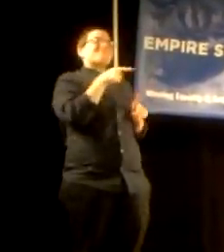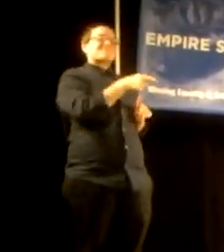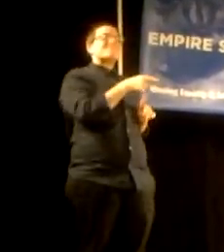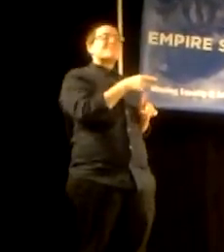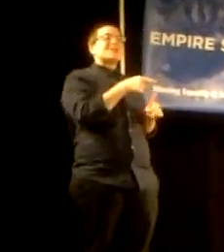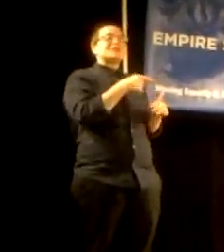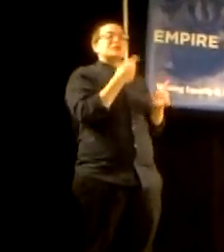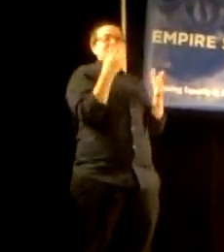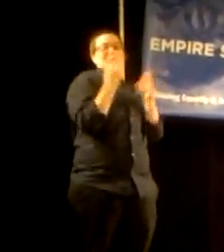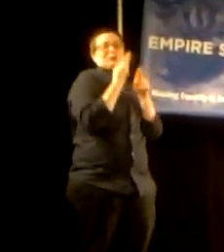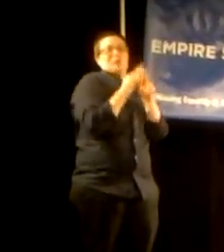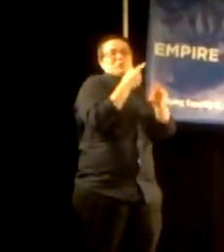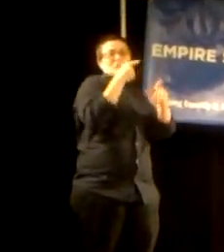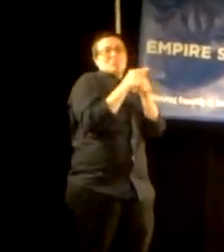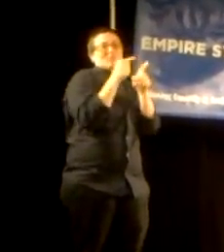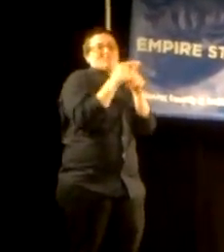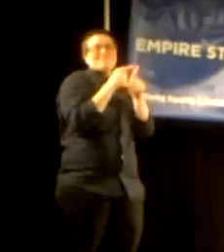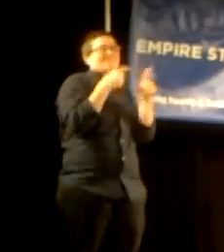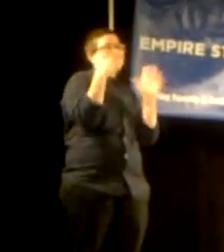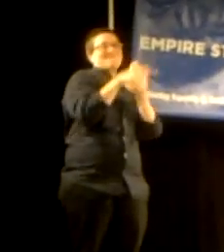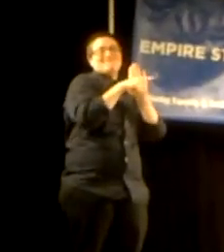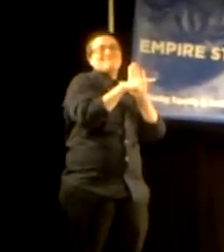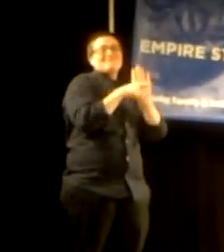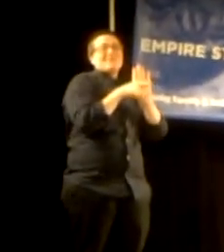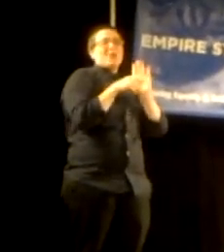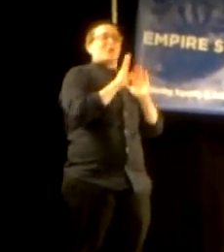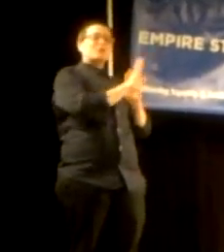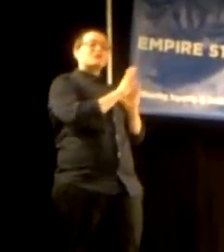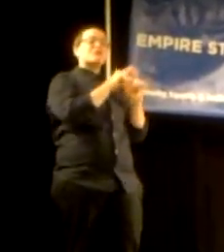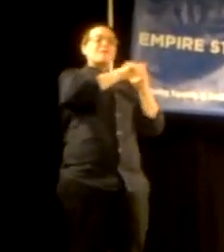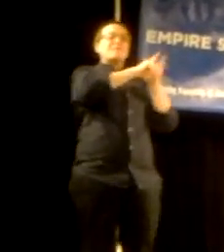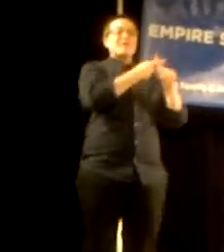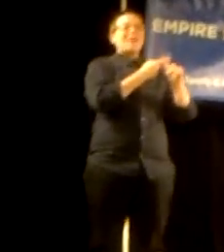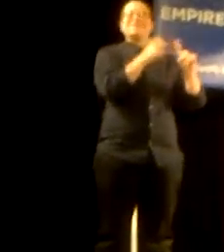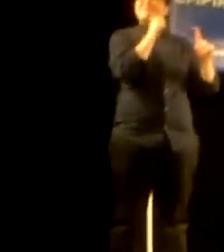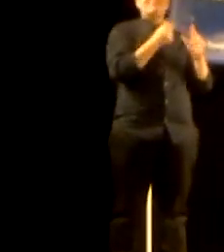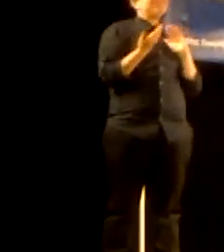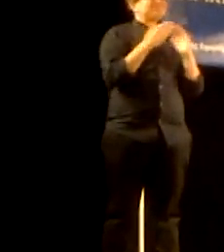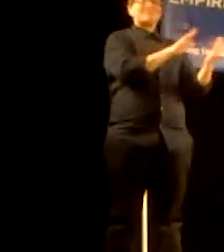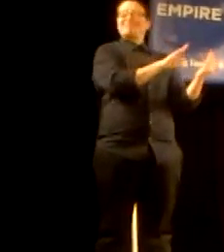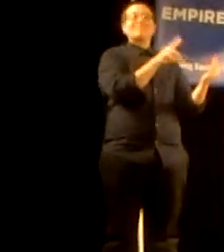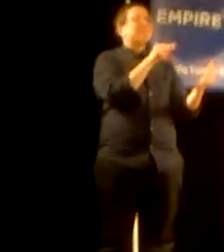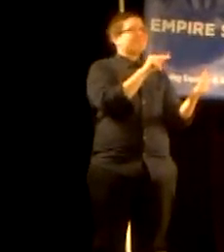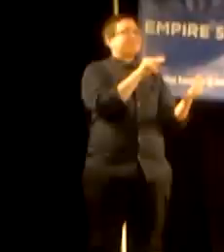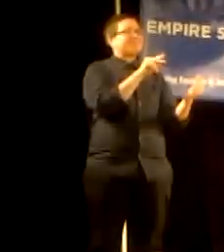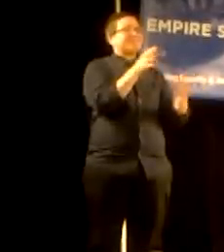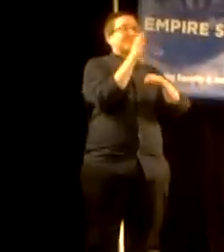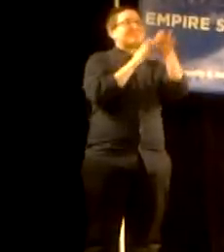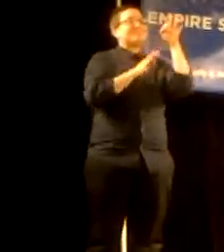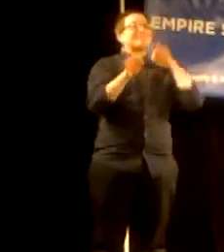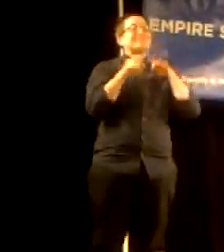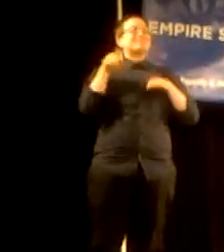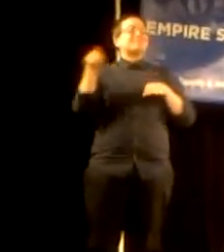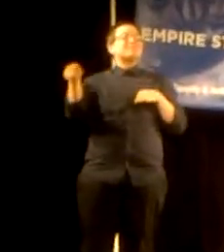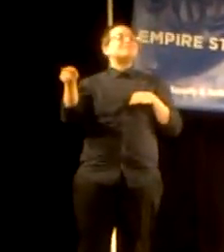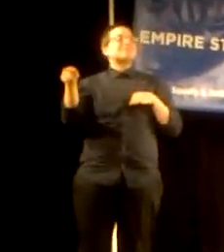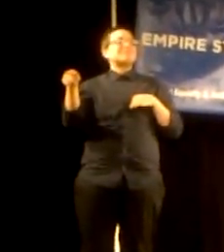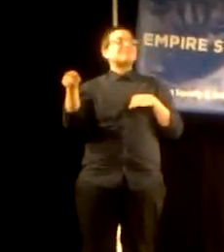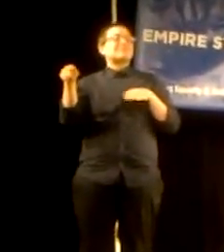Instead of C.C. and her friends ending up dead, which is so often the case, this time one of their attackers,